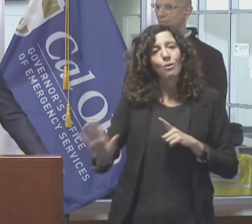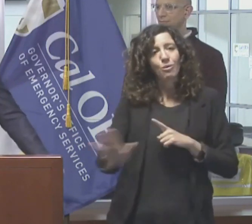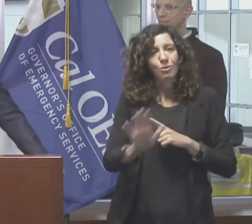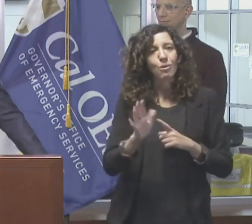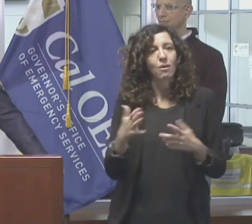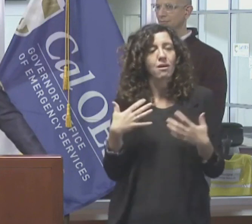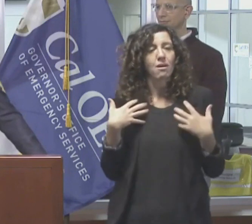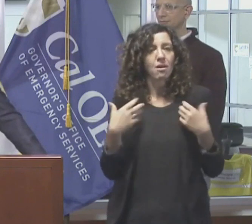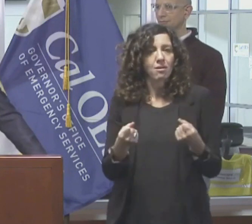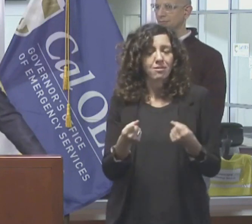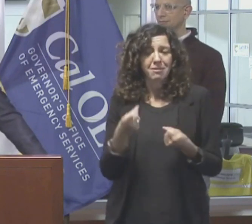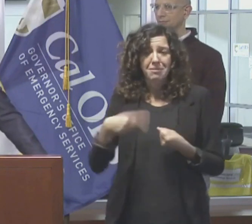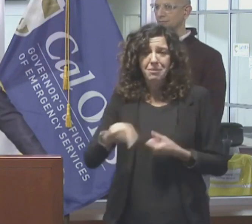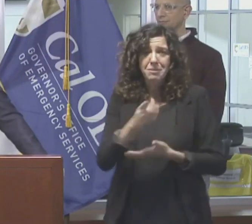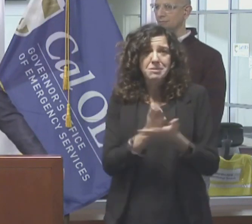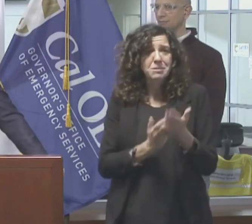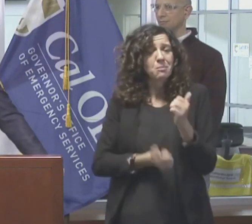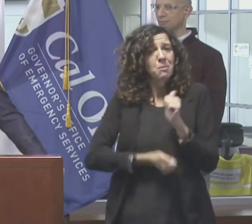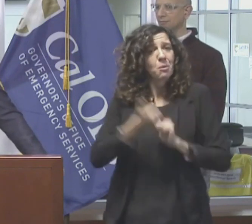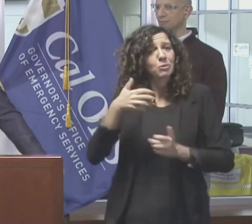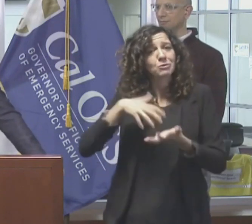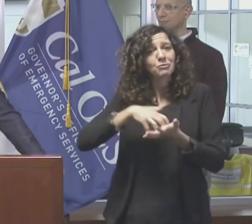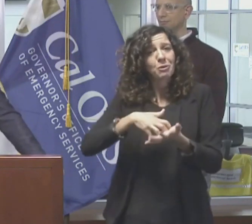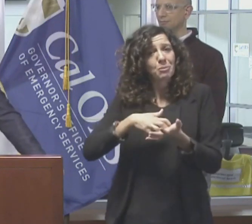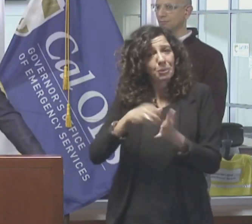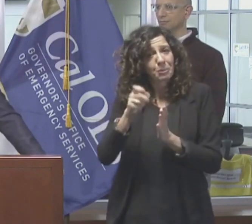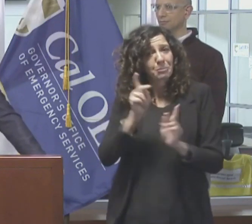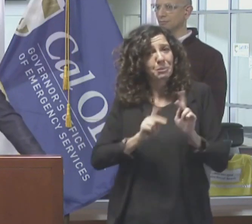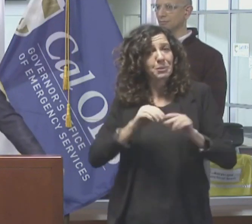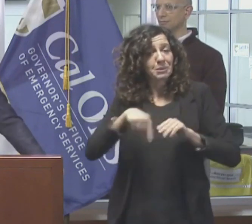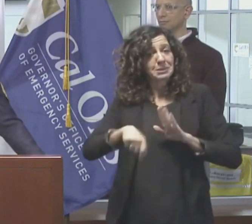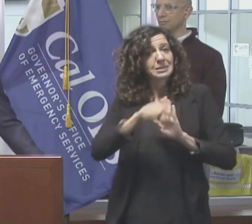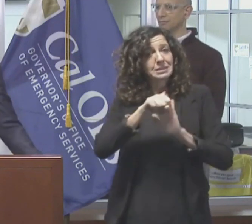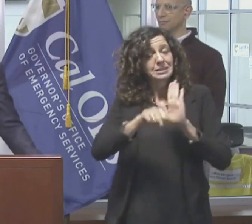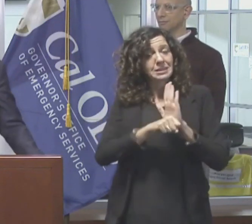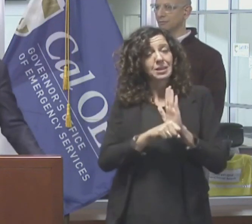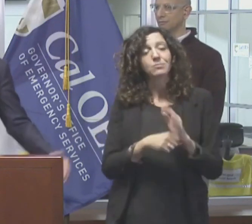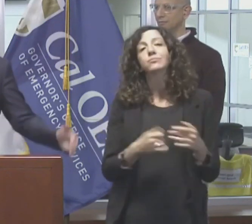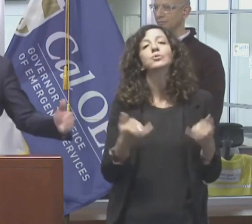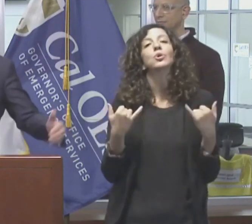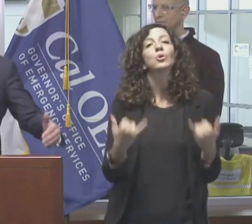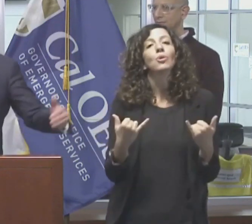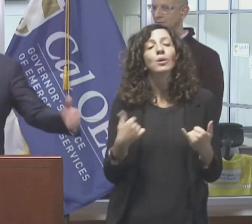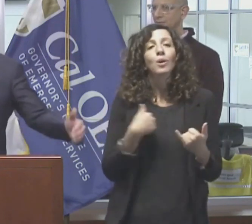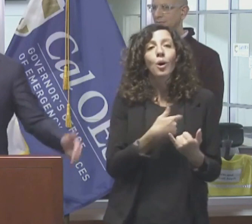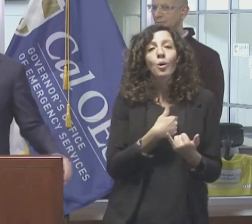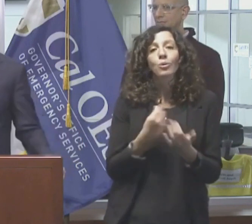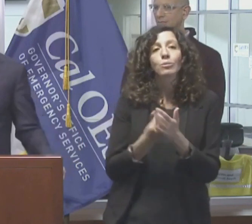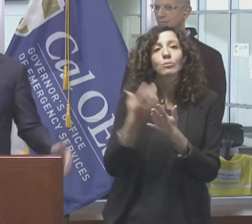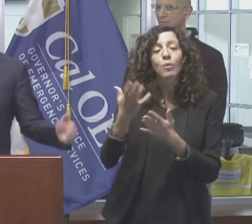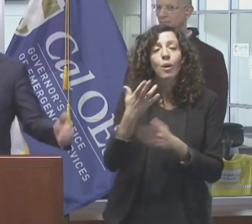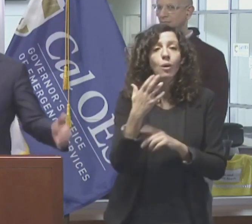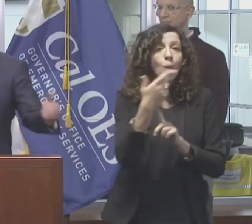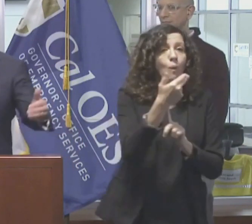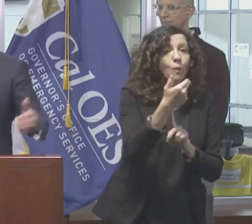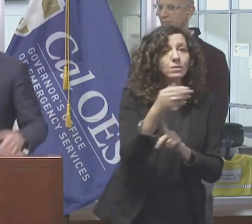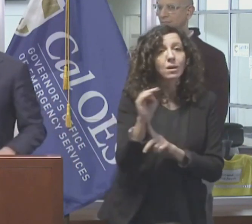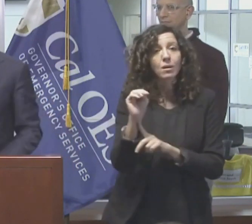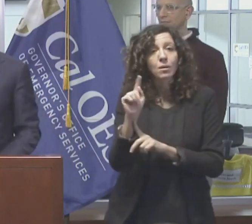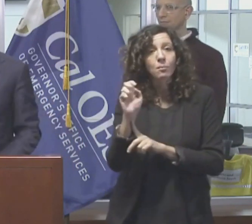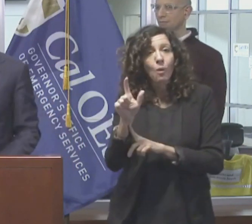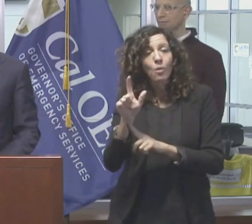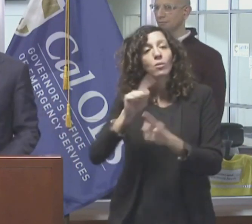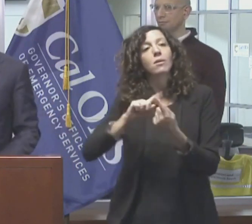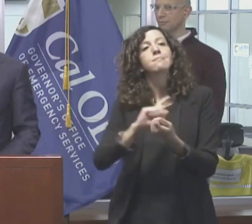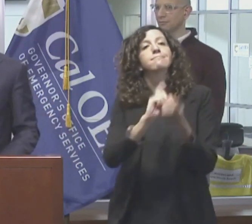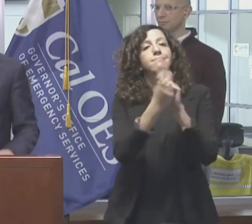of our most vulnerable Californians out in the streets and sidewalks. We are in real time procuring hotels and motels to convert to